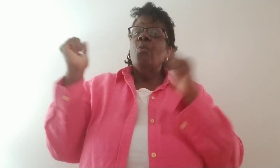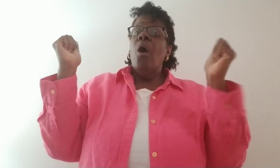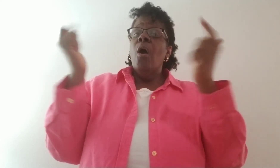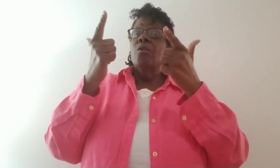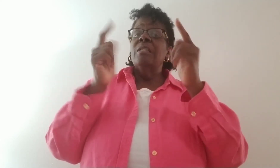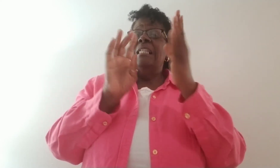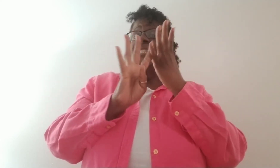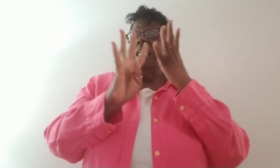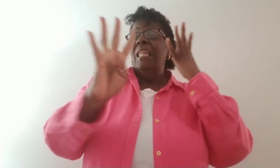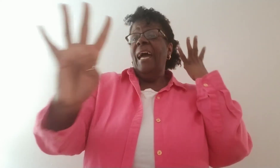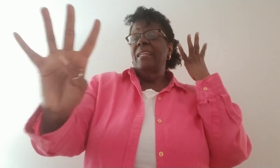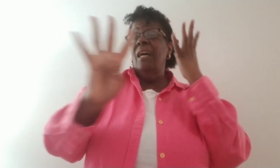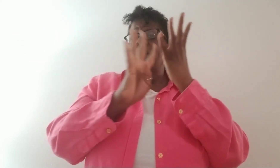all to line up